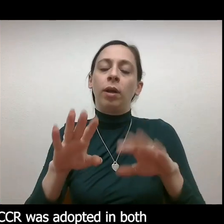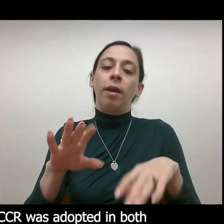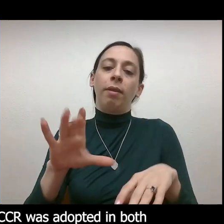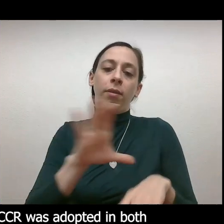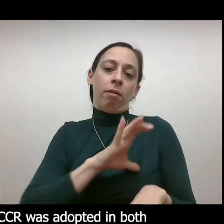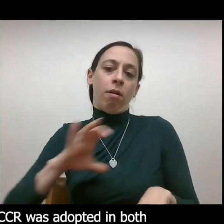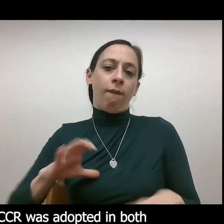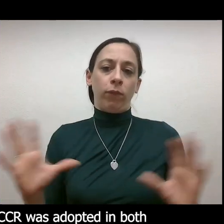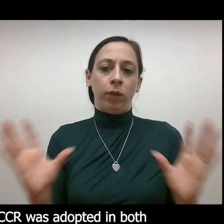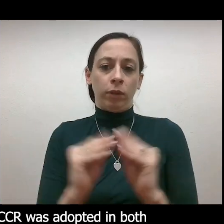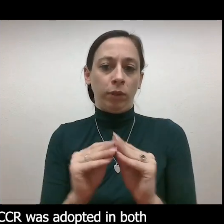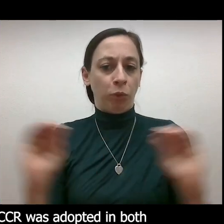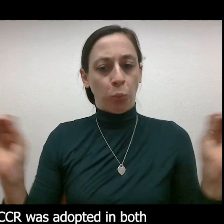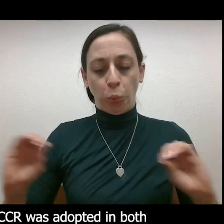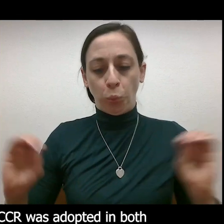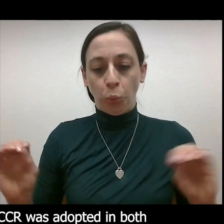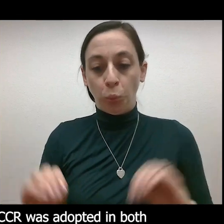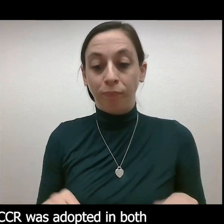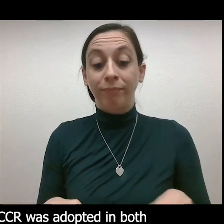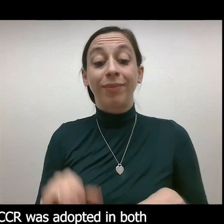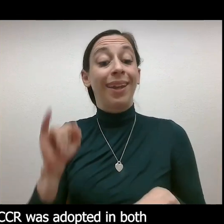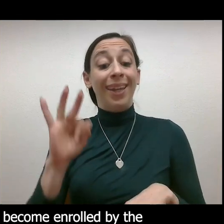Senate, or